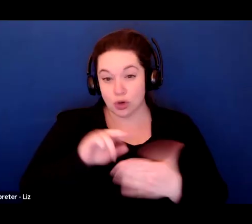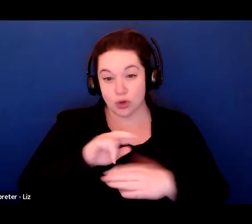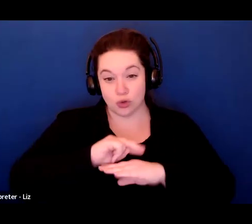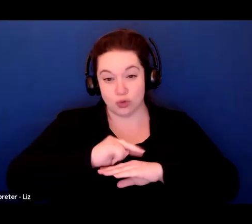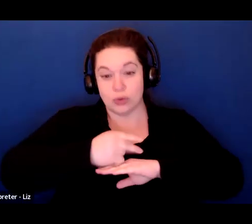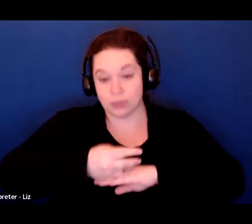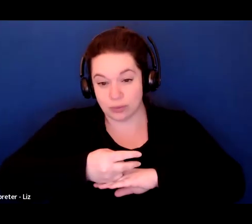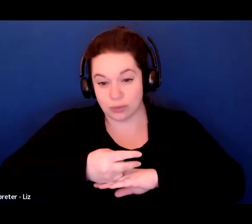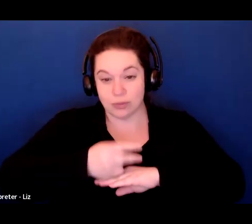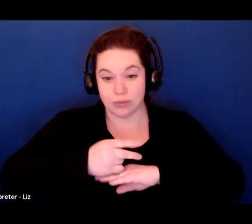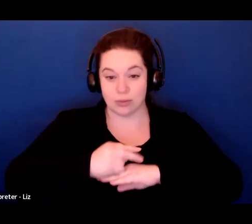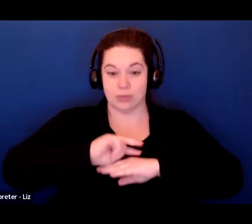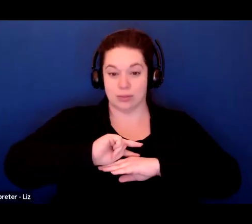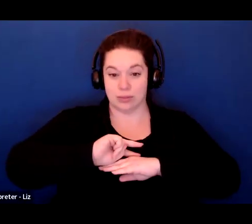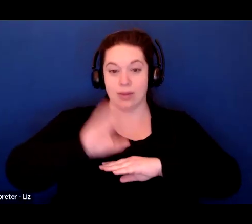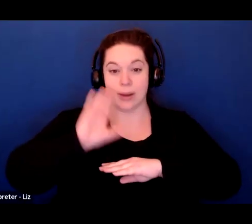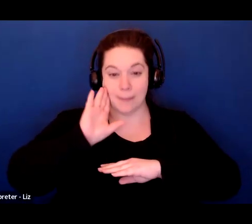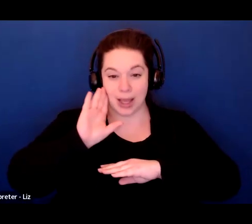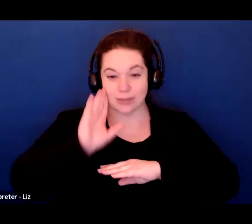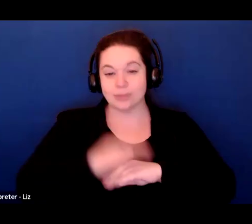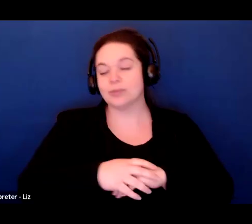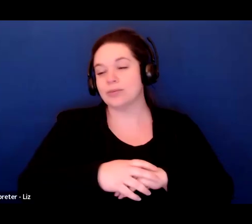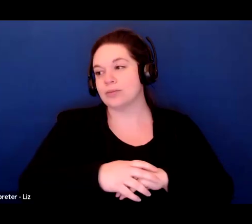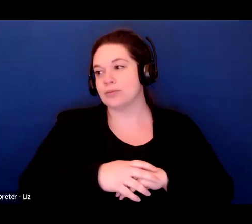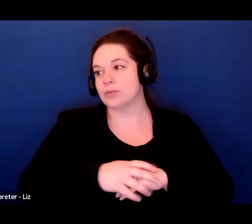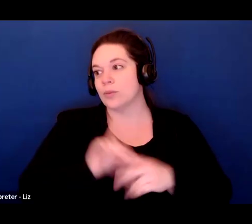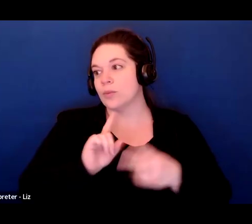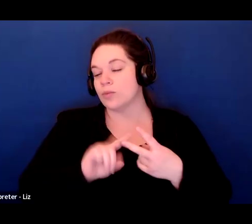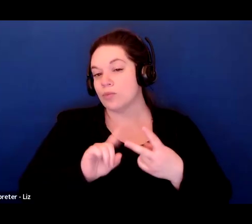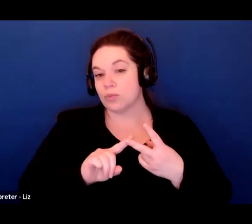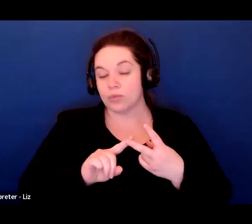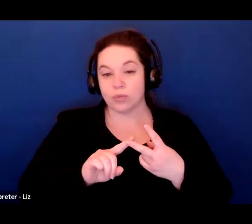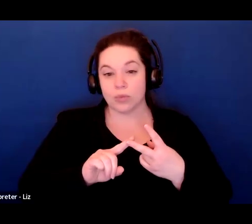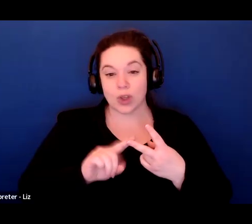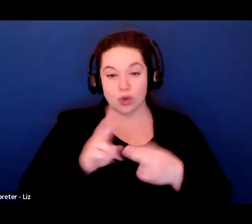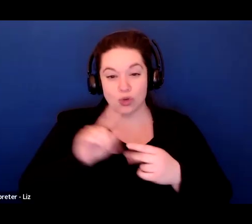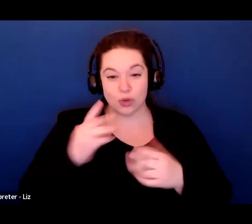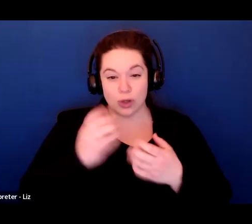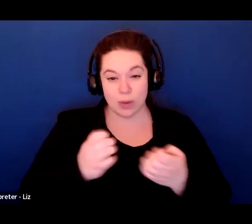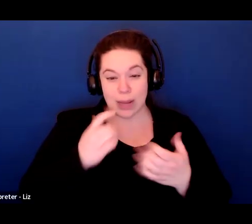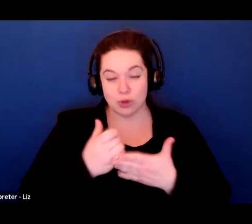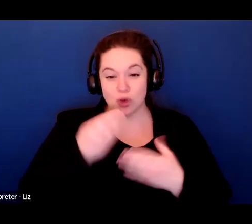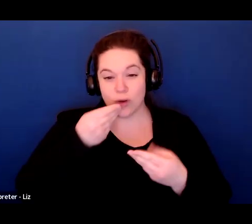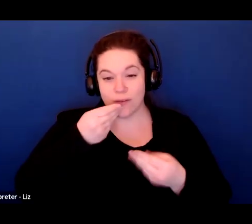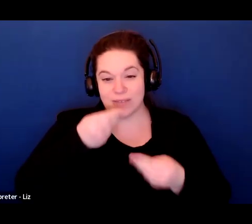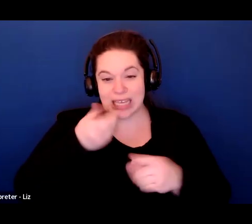bed. I have heard of people going for mobility training to learn to use a device to be able to feed themselves.